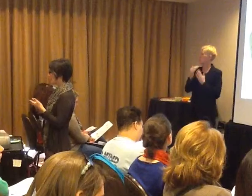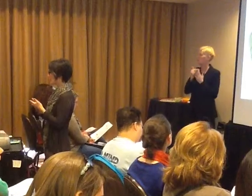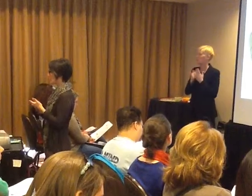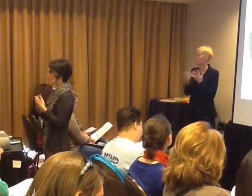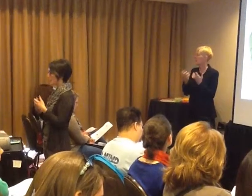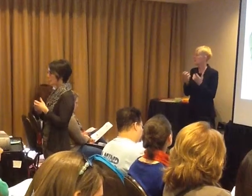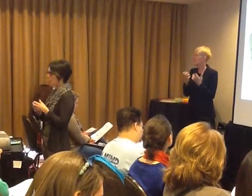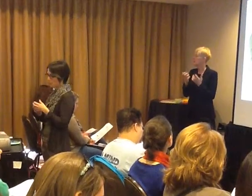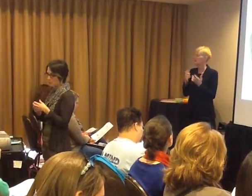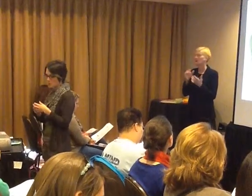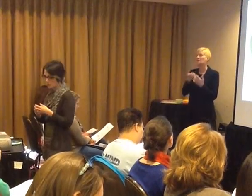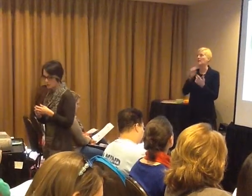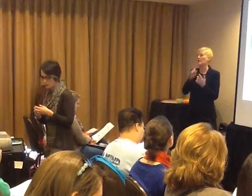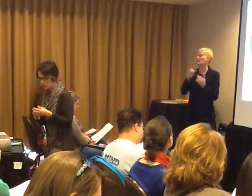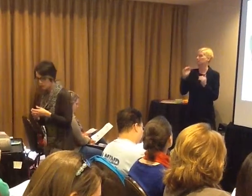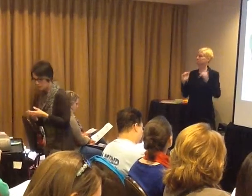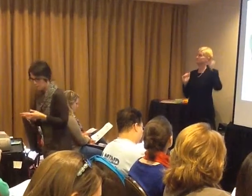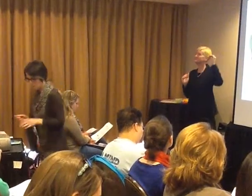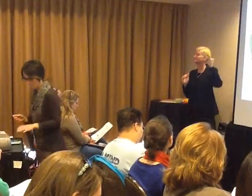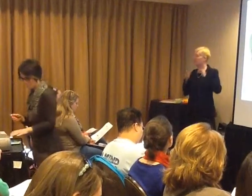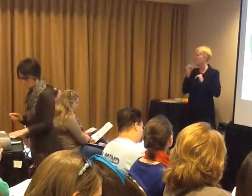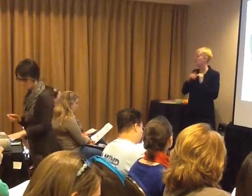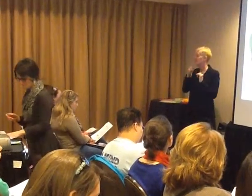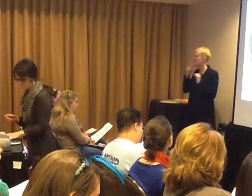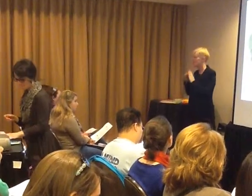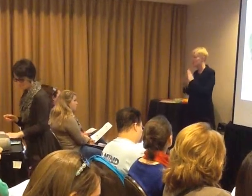hard of hearing students outperformed hearing students.